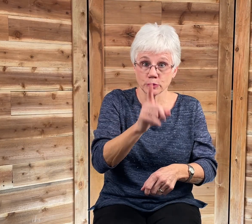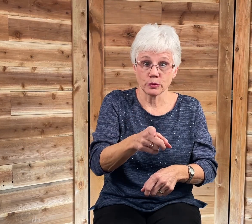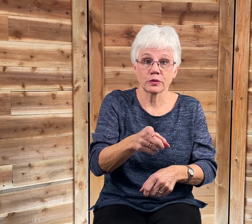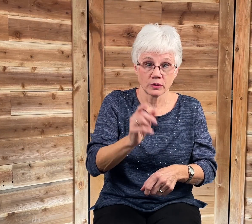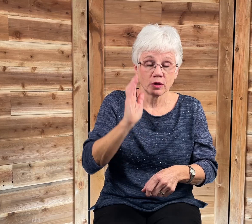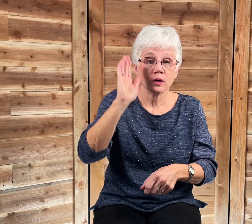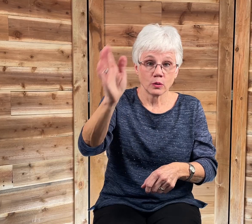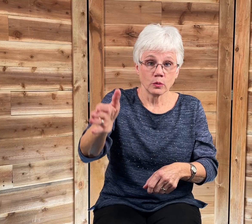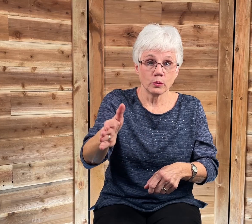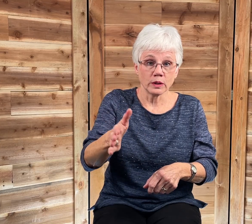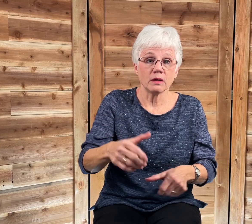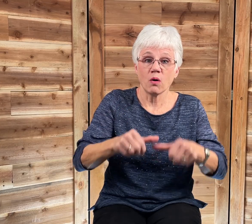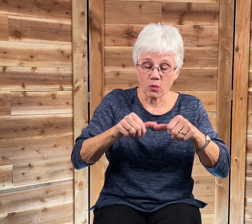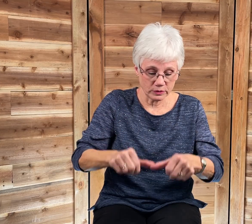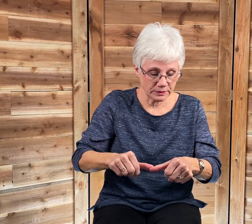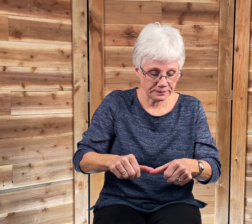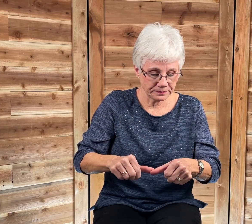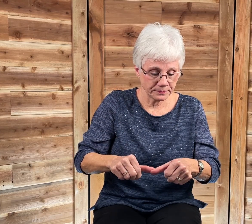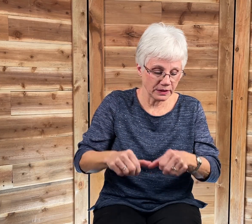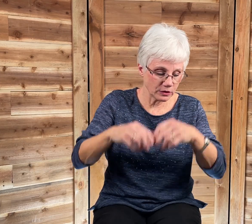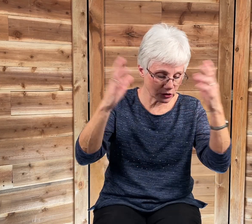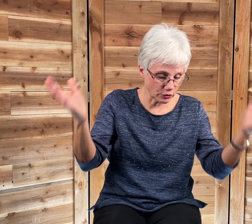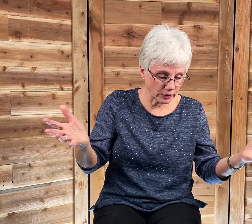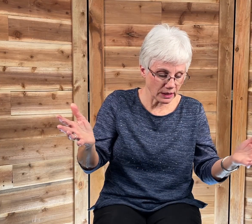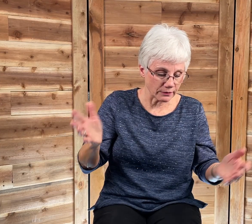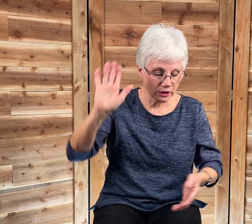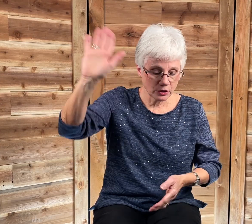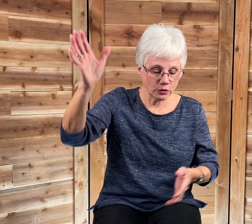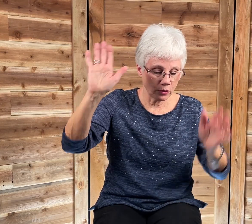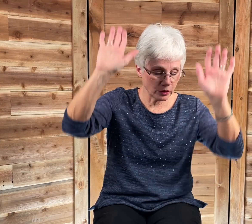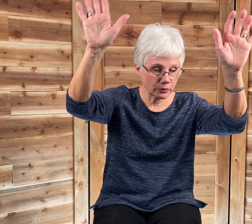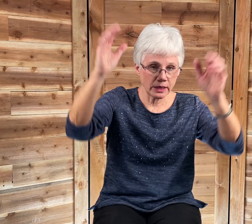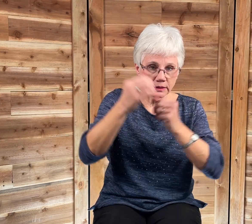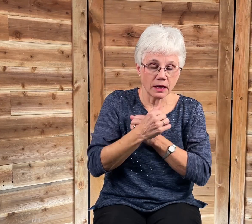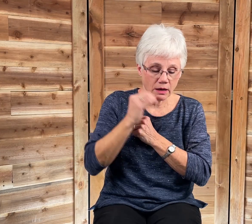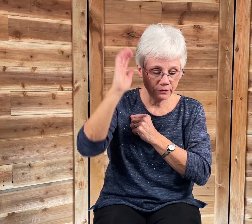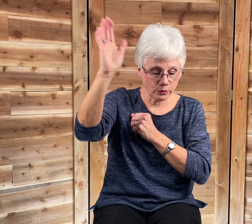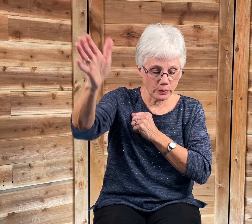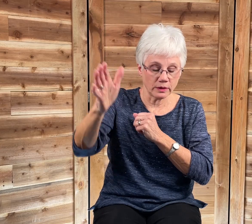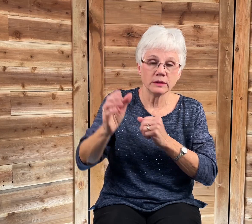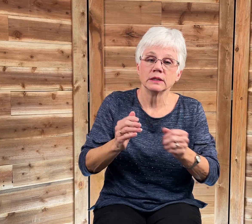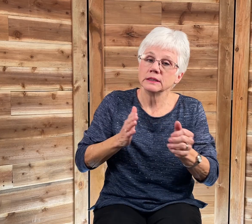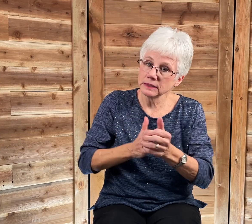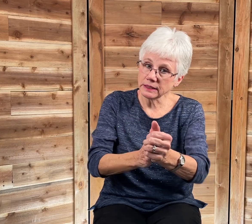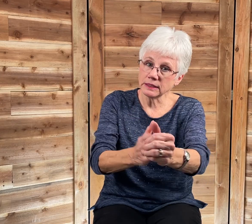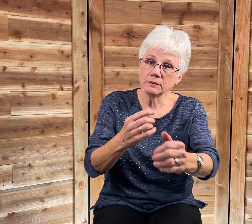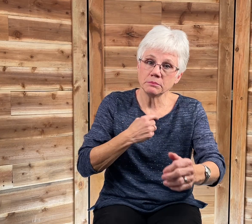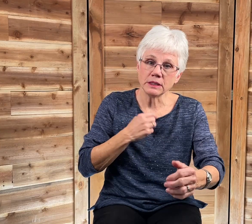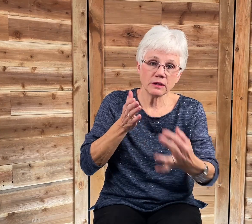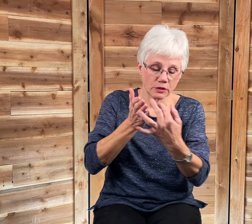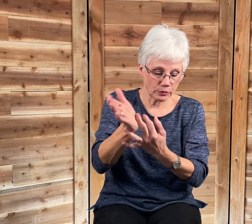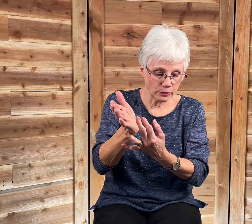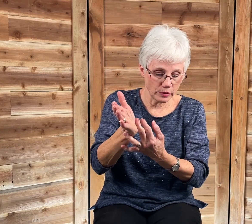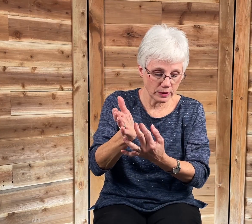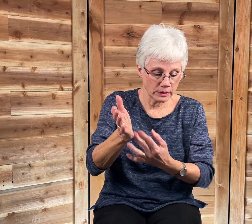your truth will hold. Then it goes to your great love. Your great love will lead